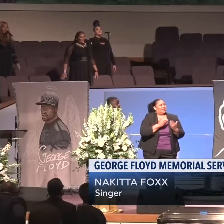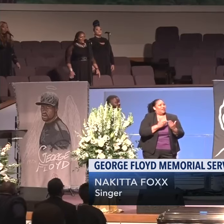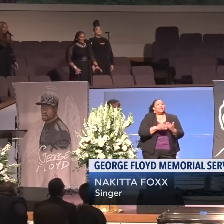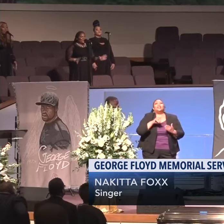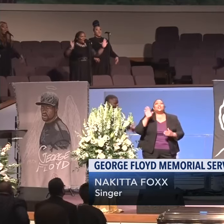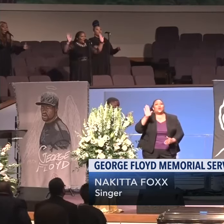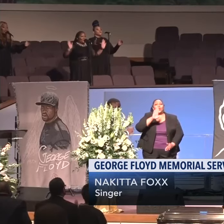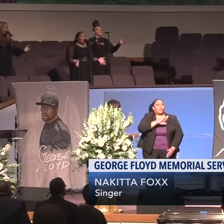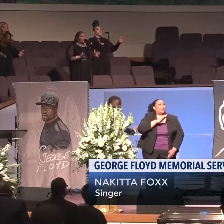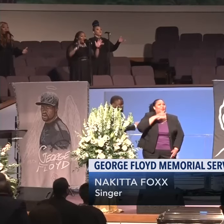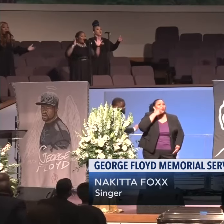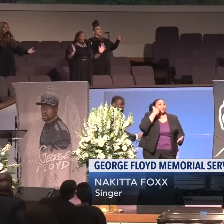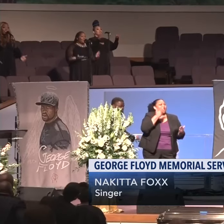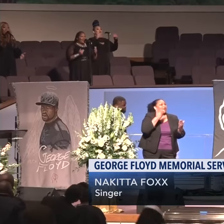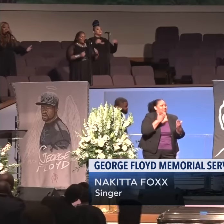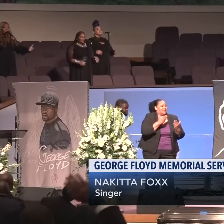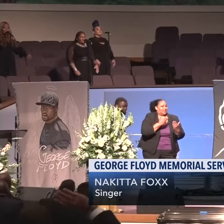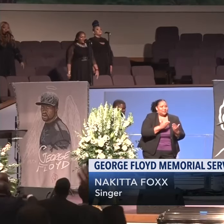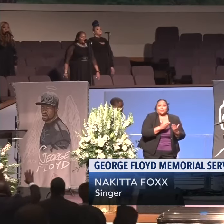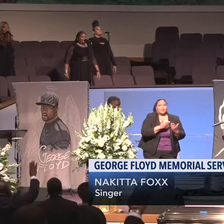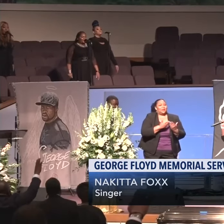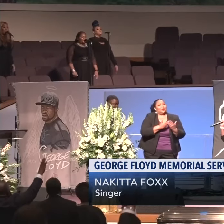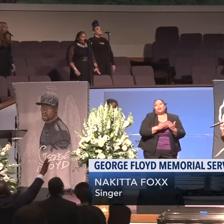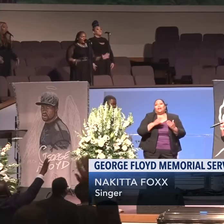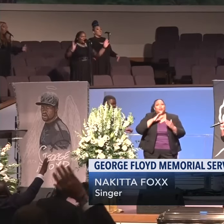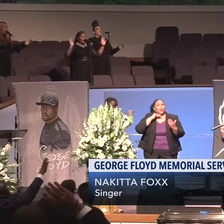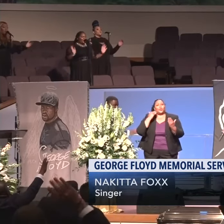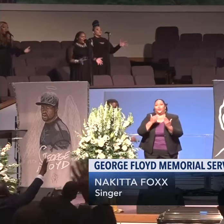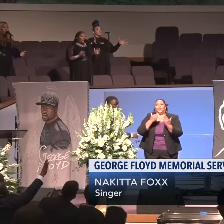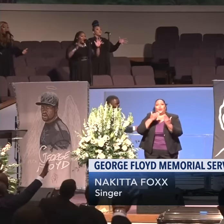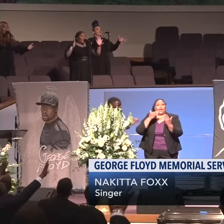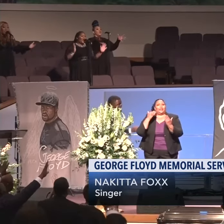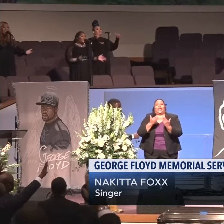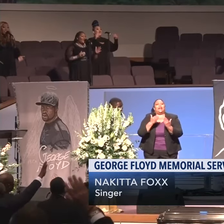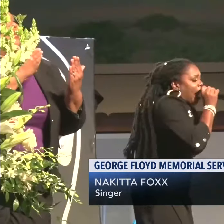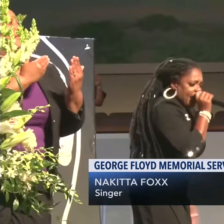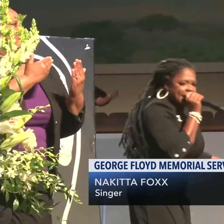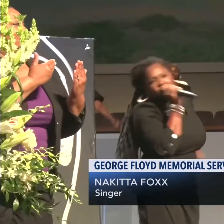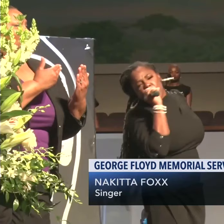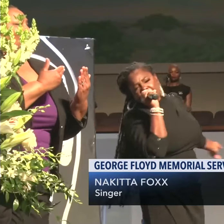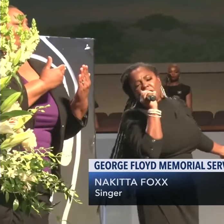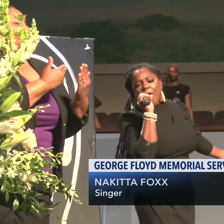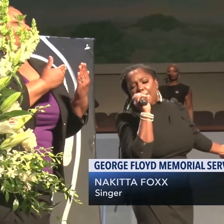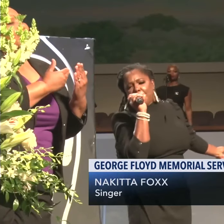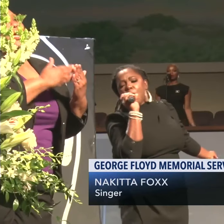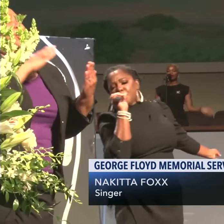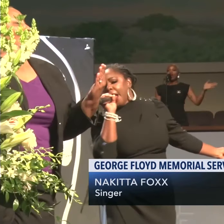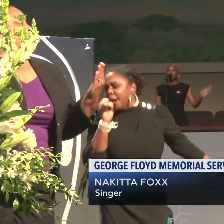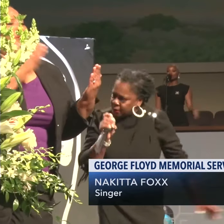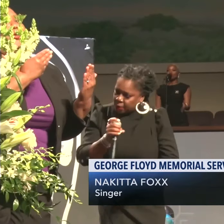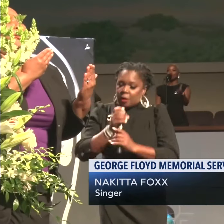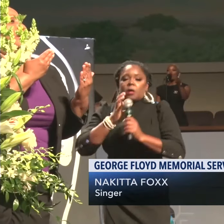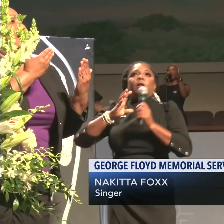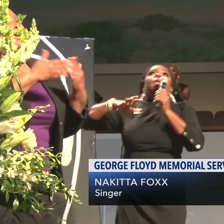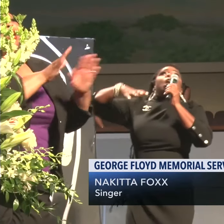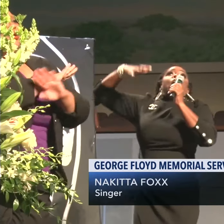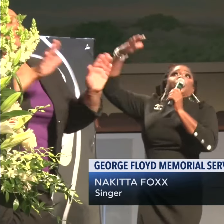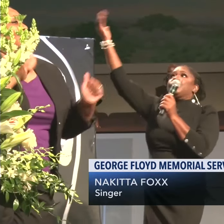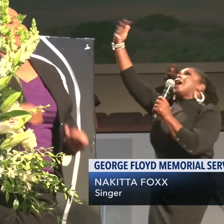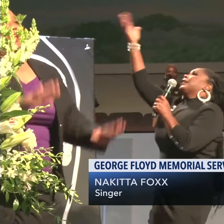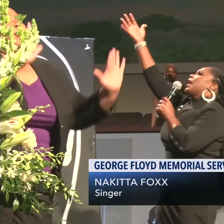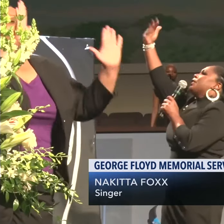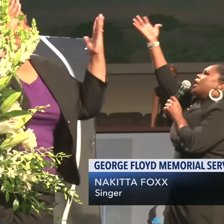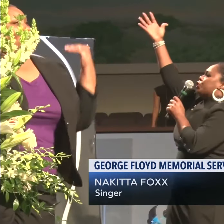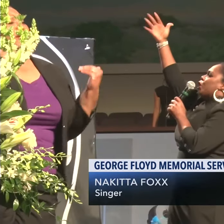Your goodness, Jesus, it never fails me. It never give up on me.